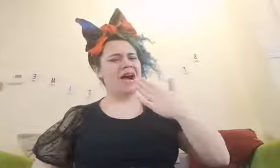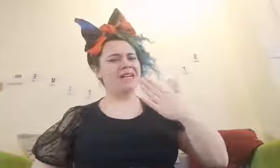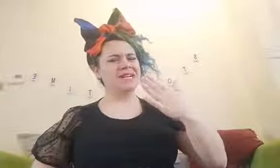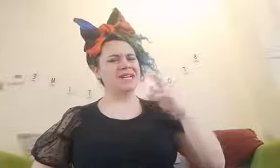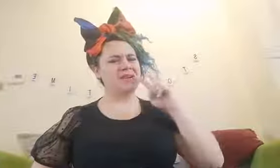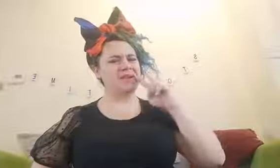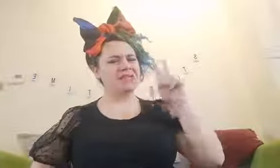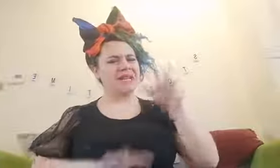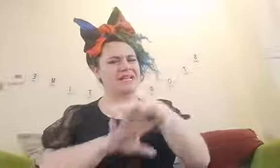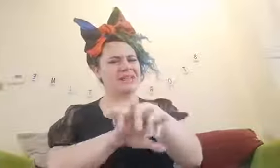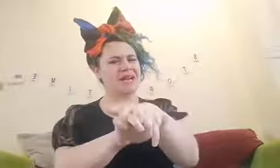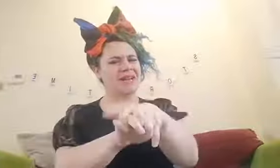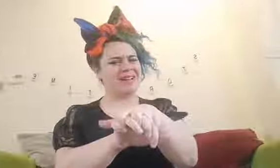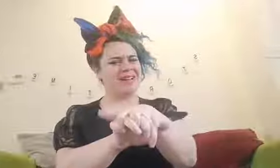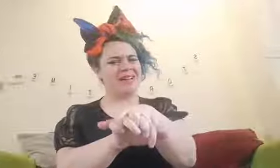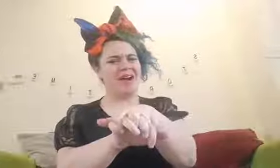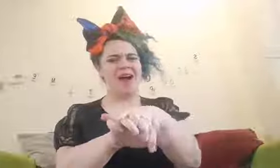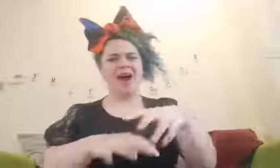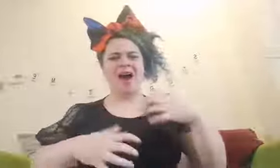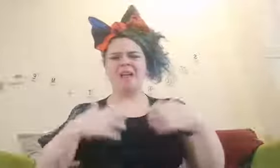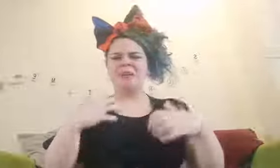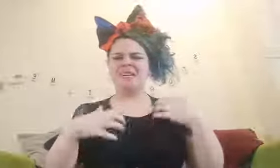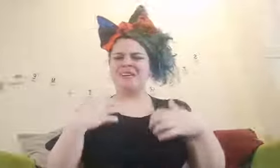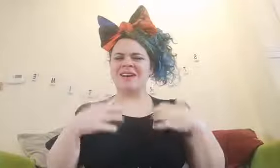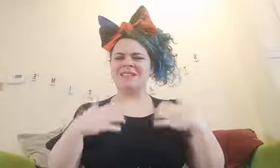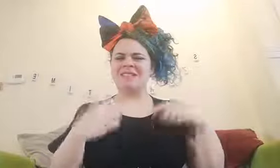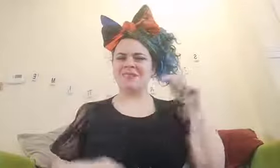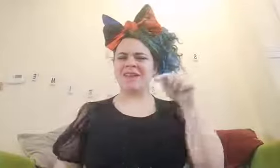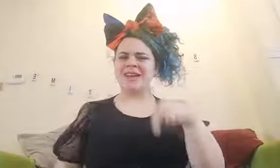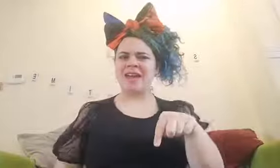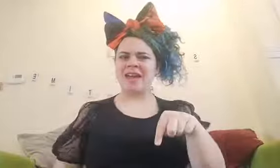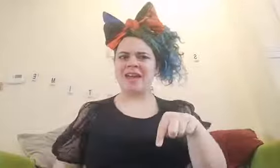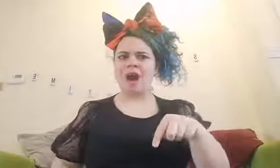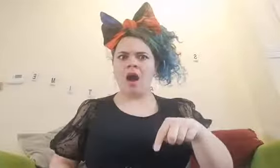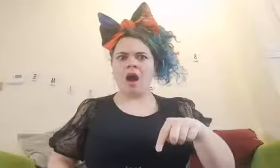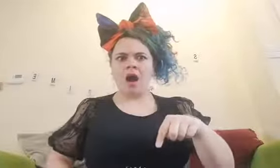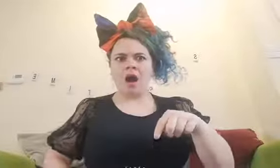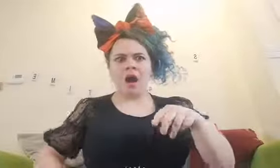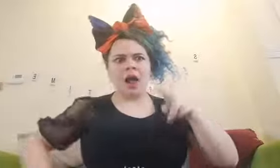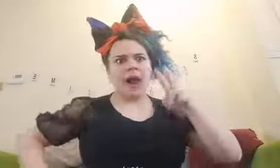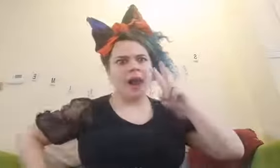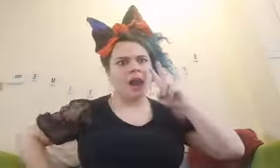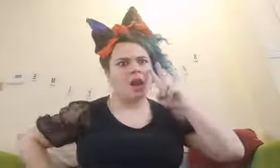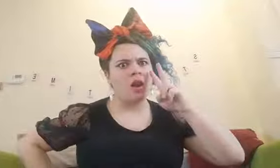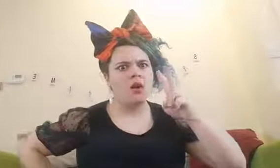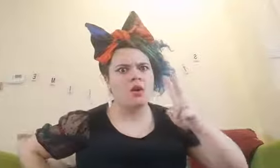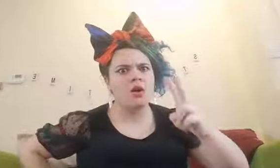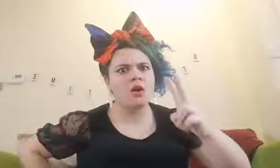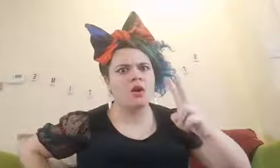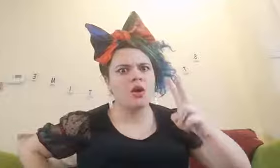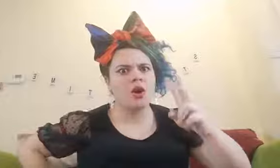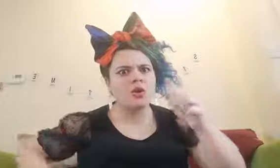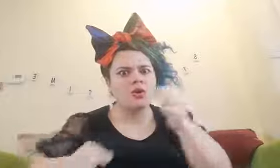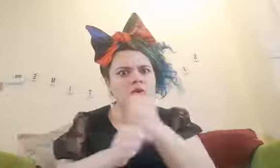Thank you, said Turtle. I'm excited to be here. And look,